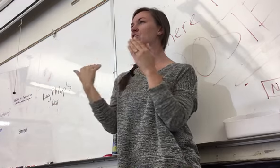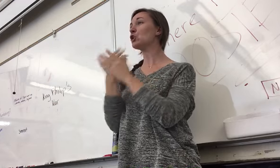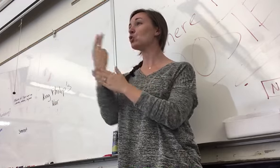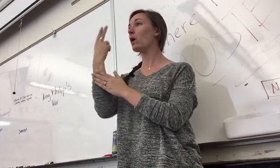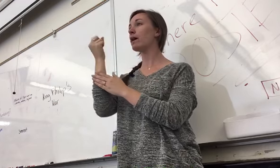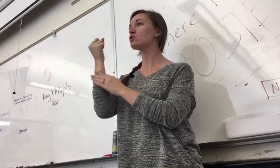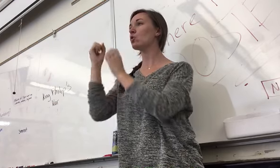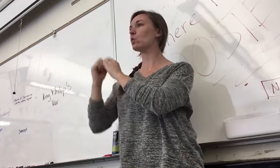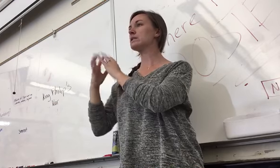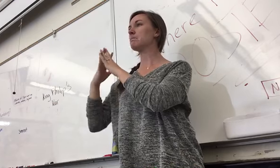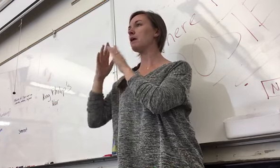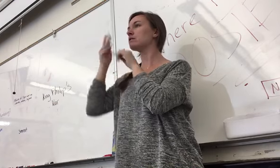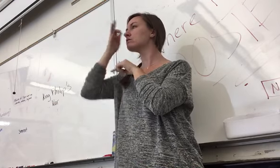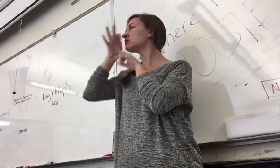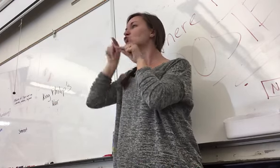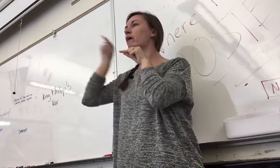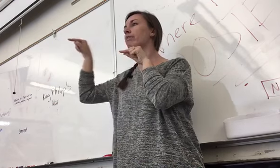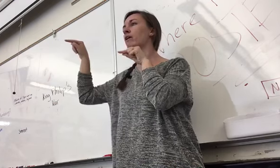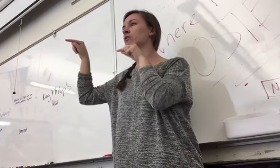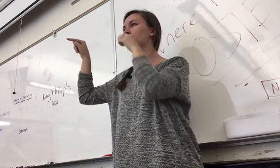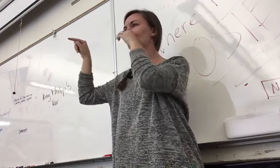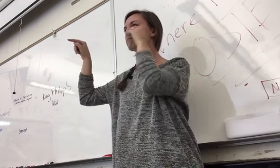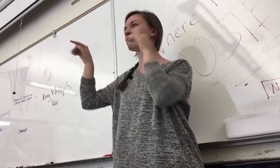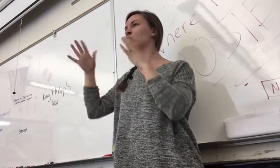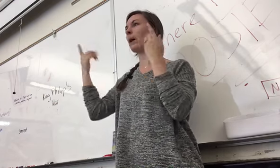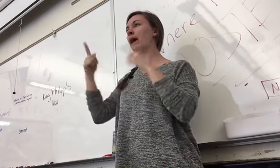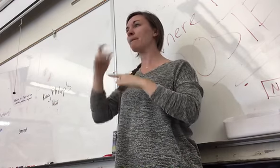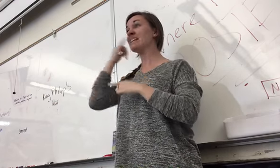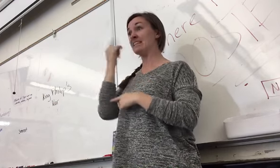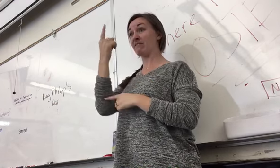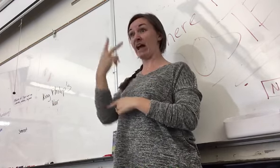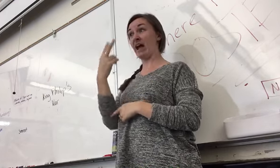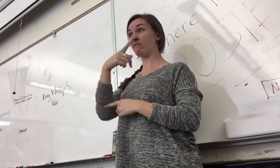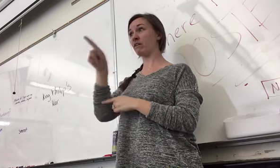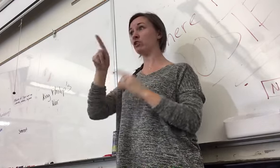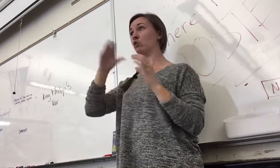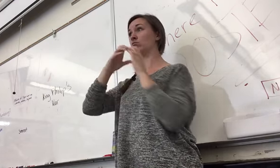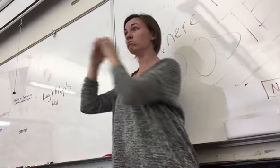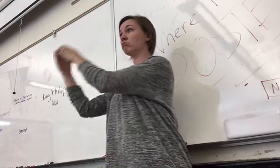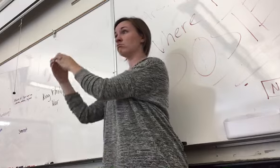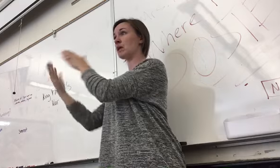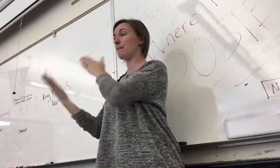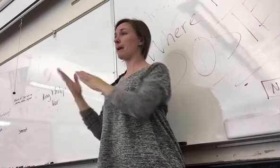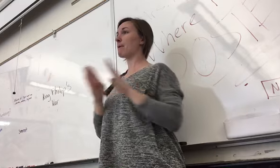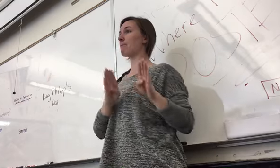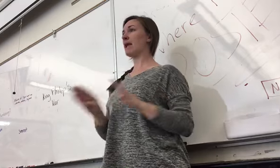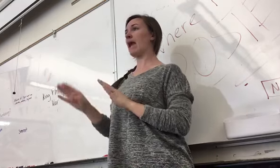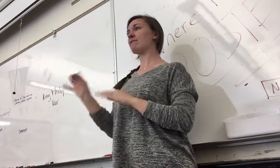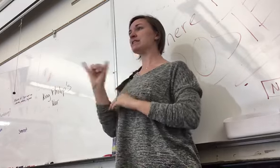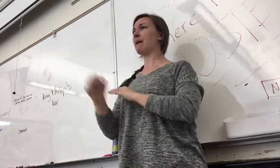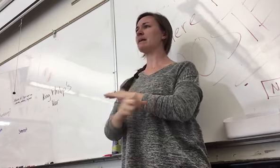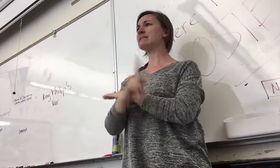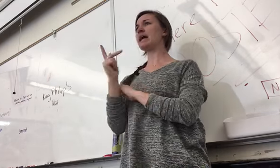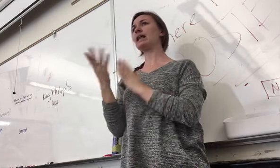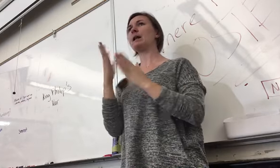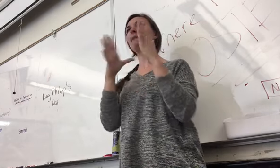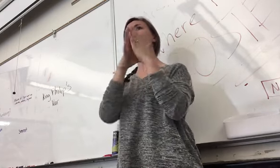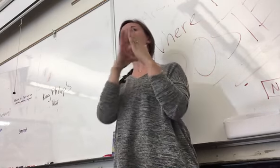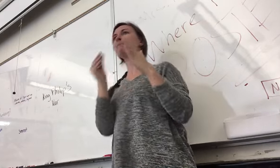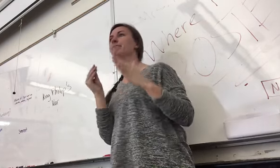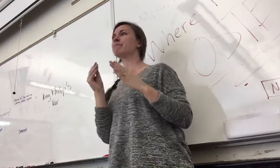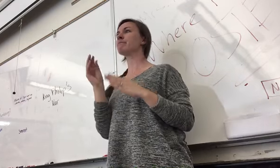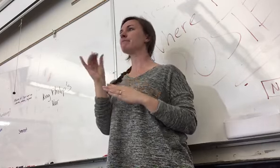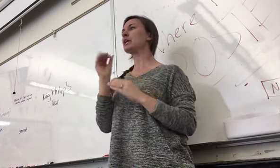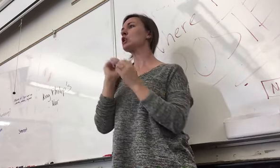of people go over there. Most of you are probably going to act like you did at Skyline. You might have the same cheers, the same people on your